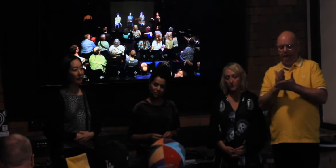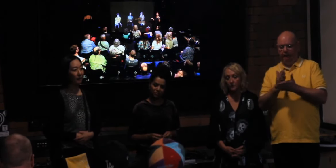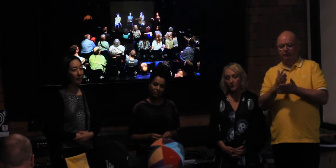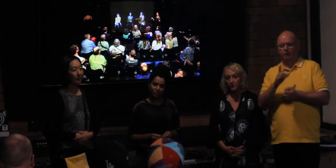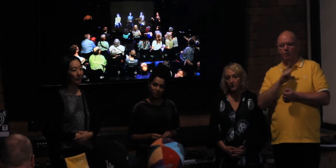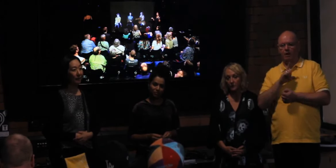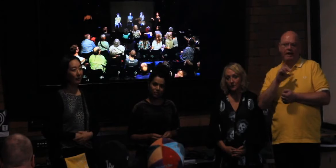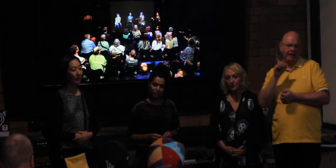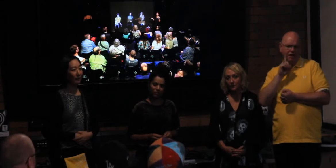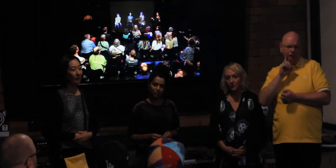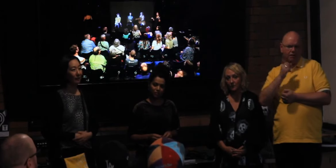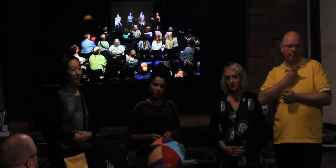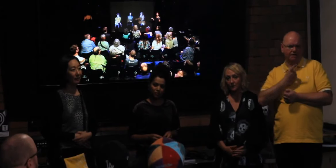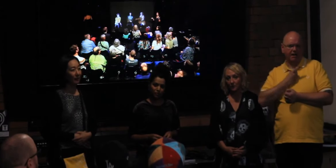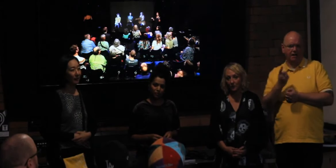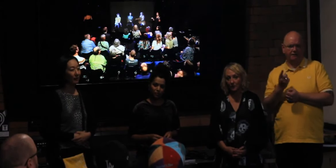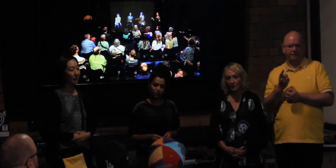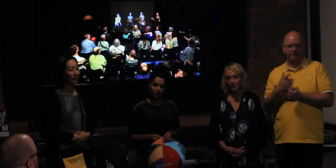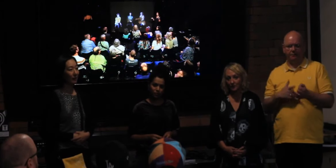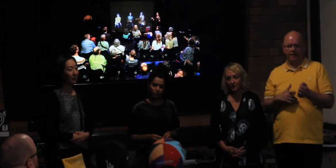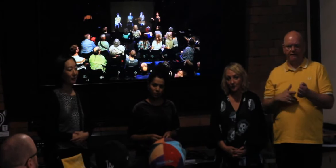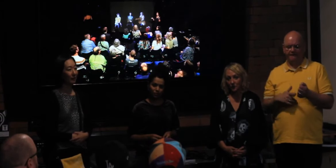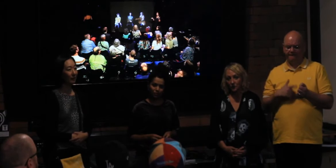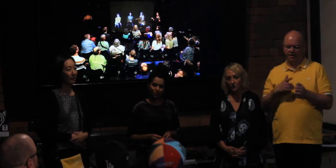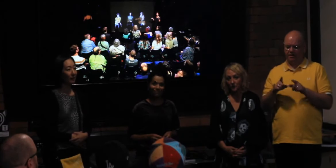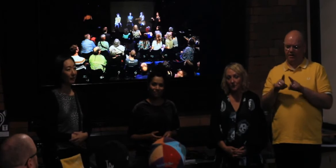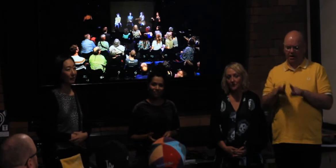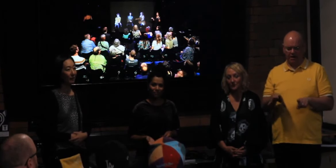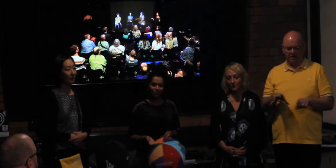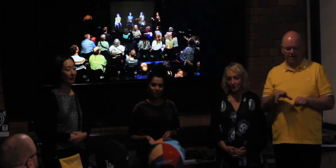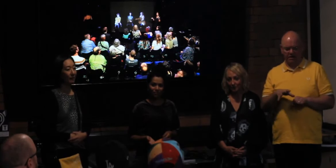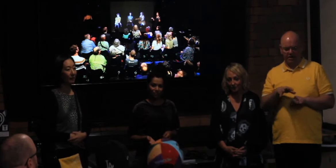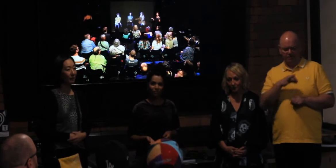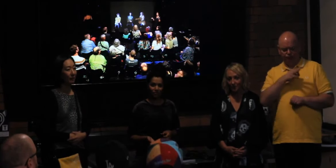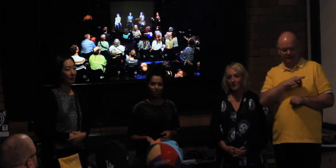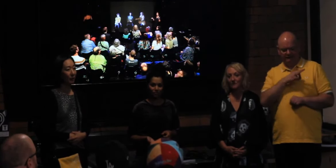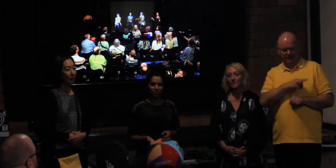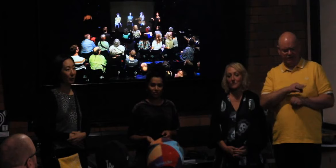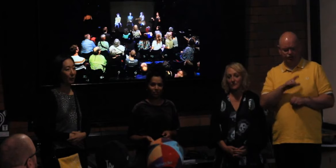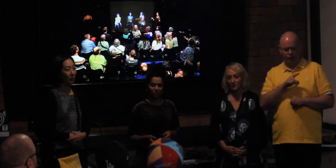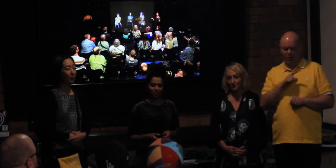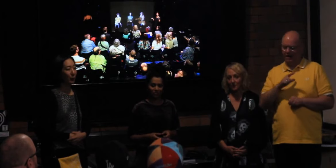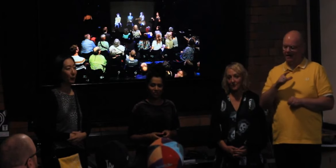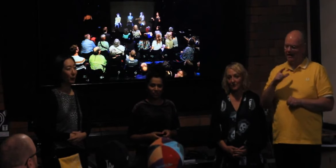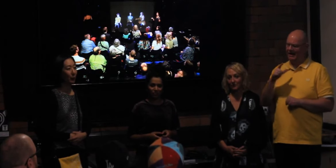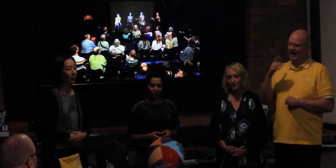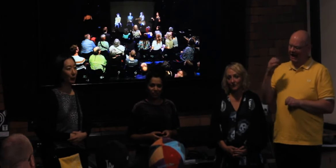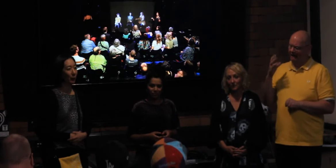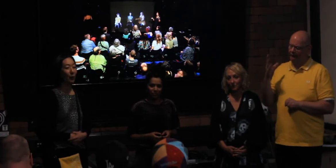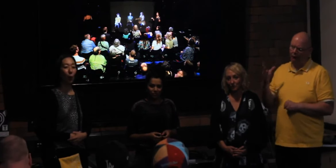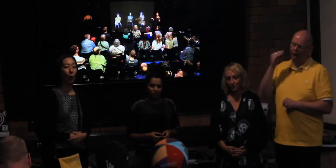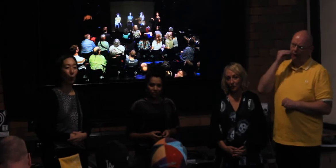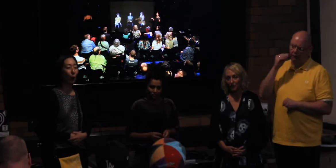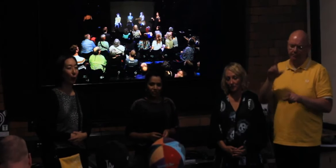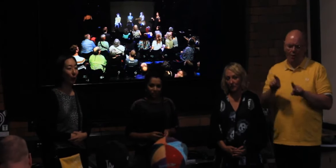person, was that I did feel a certain privilege of the totality of that experience,